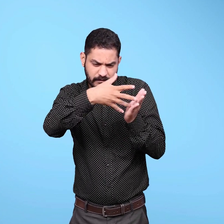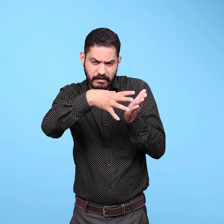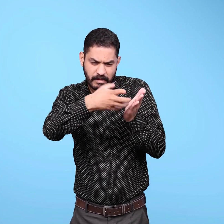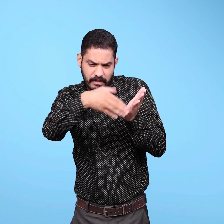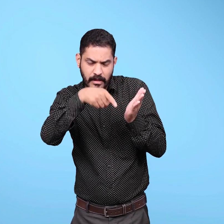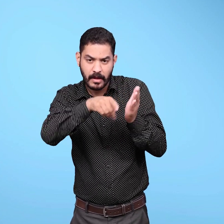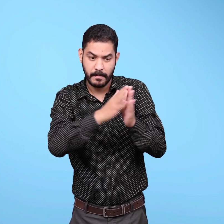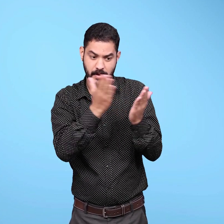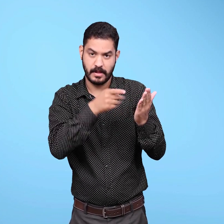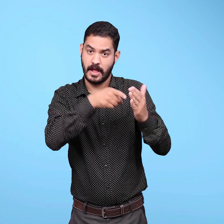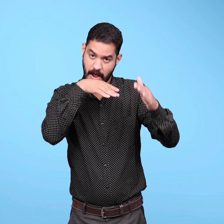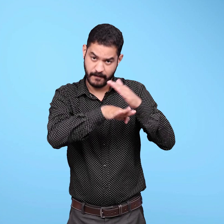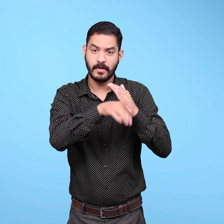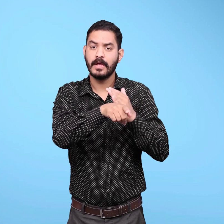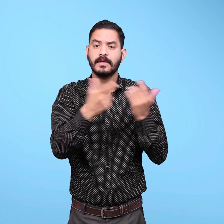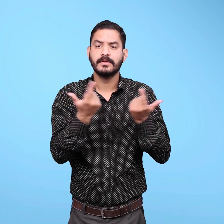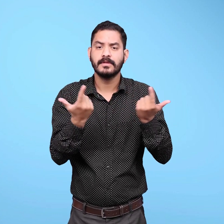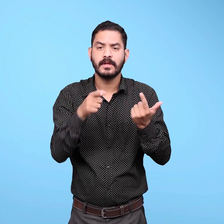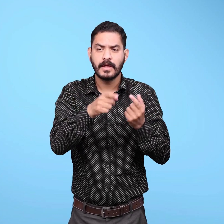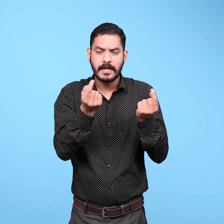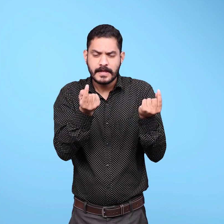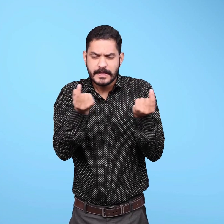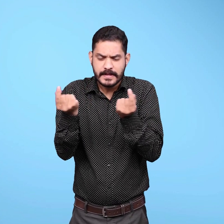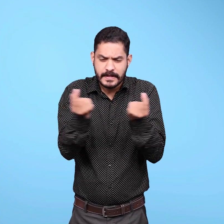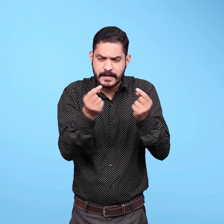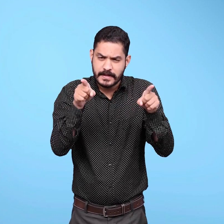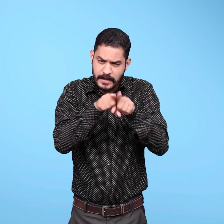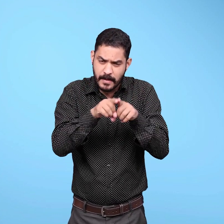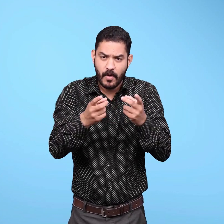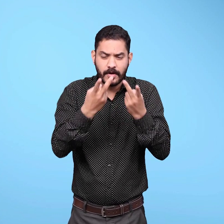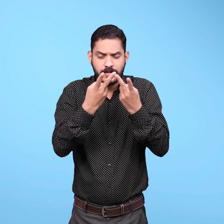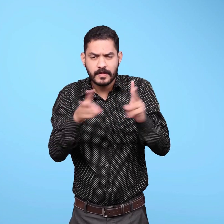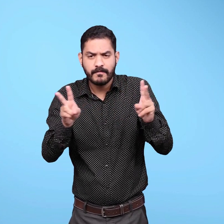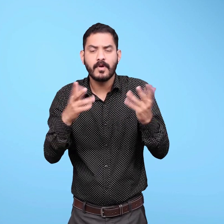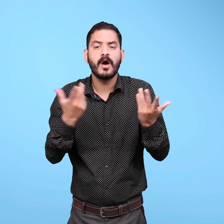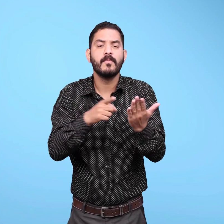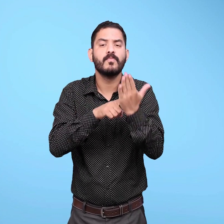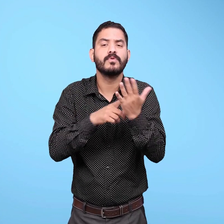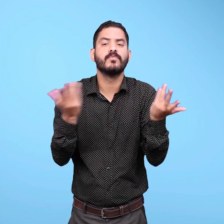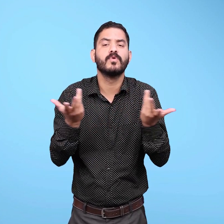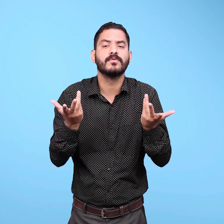lesson. What similarities and differences do you notice?